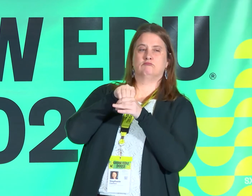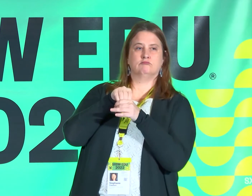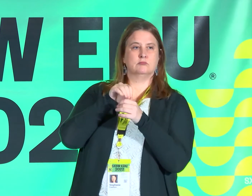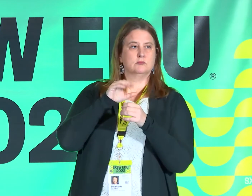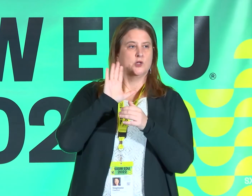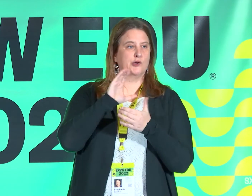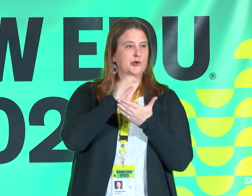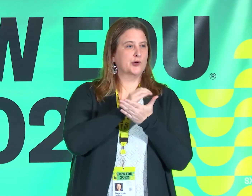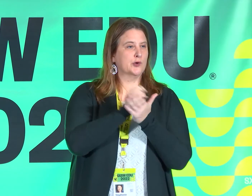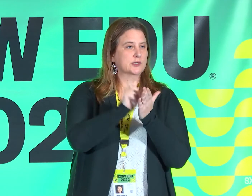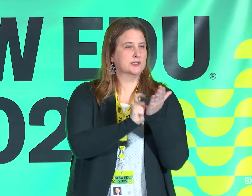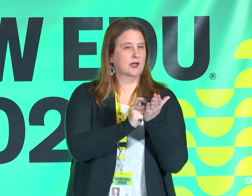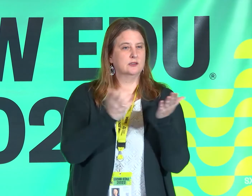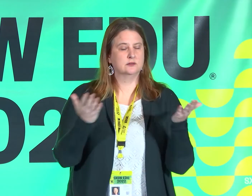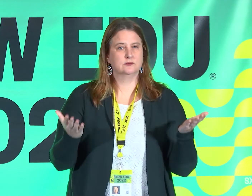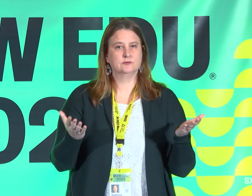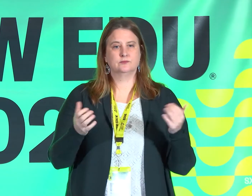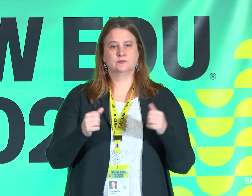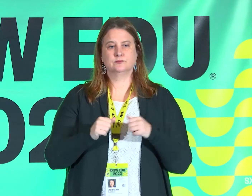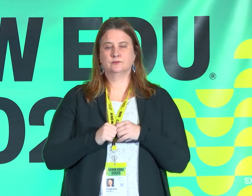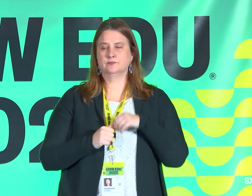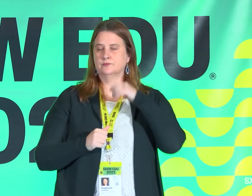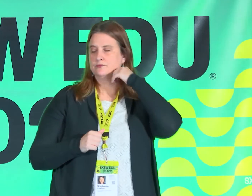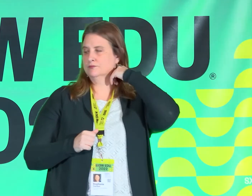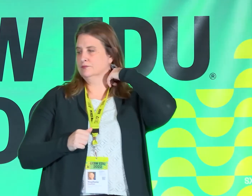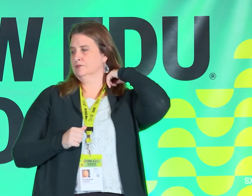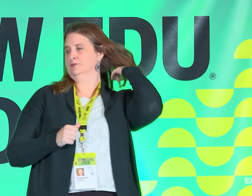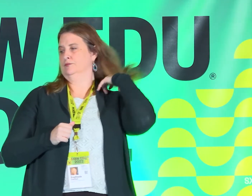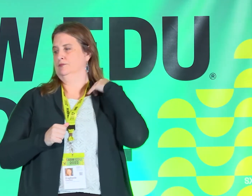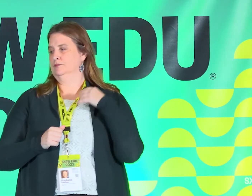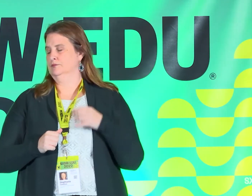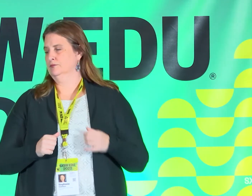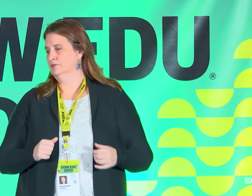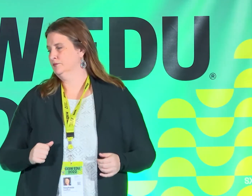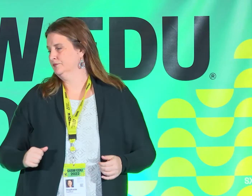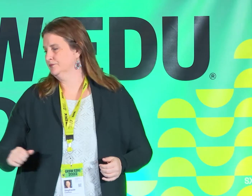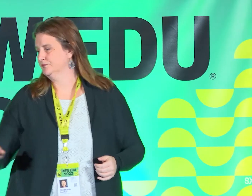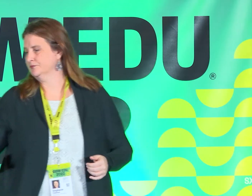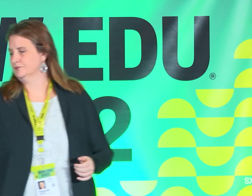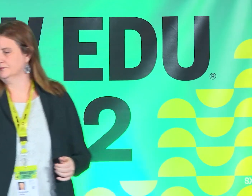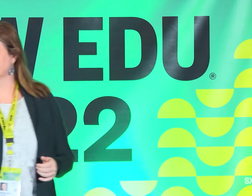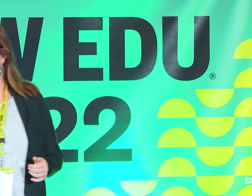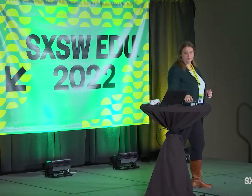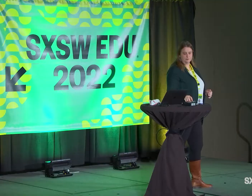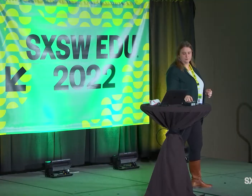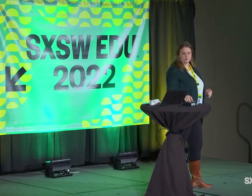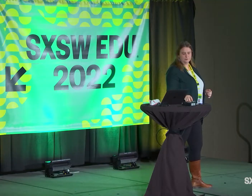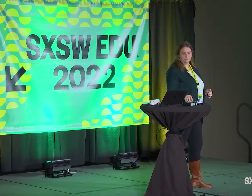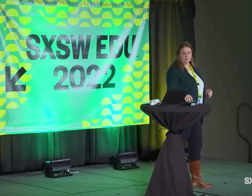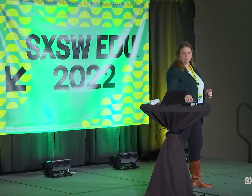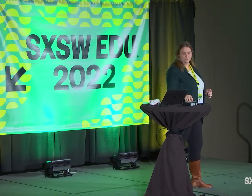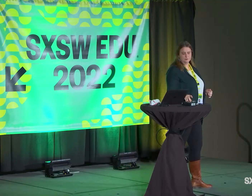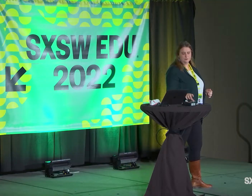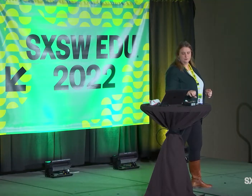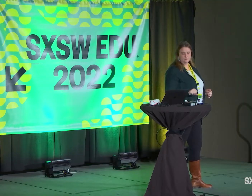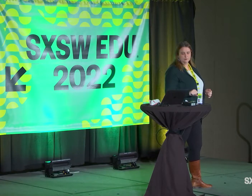in our design, when you're designing and developing your curriculum, that's key for those with different learning styles